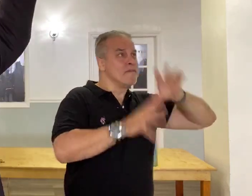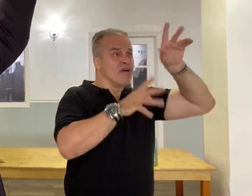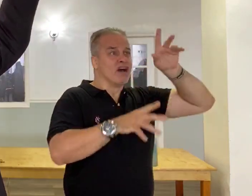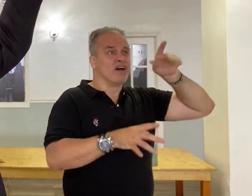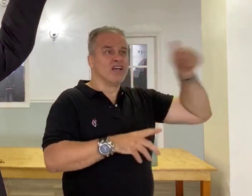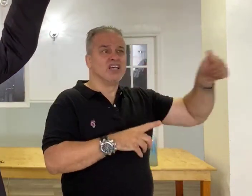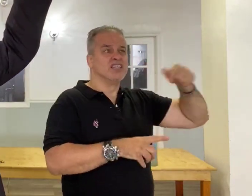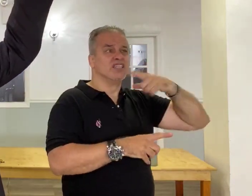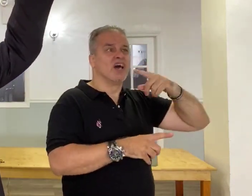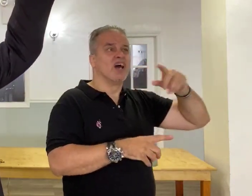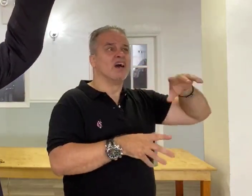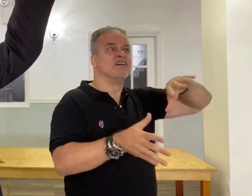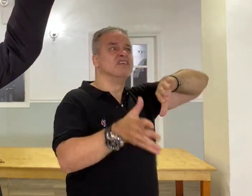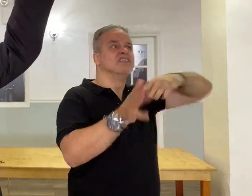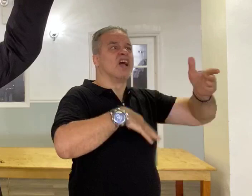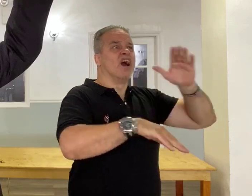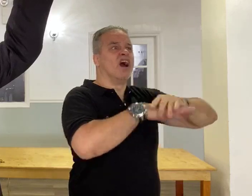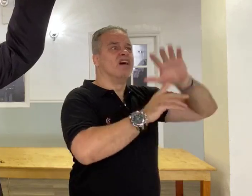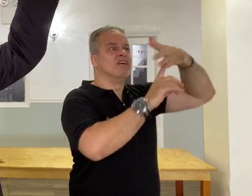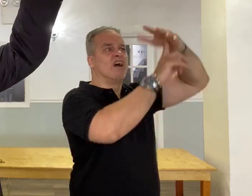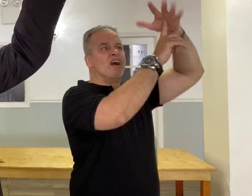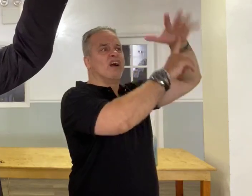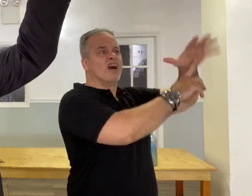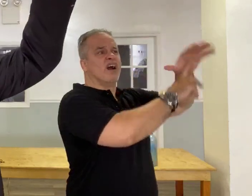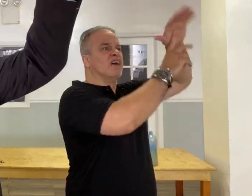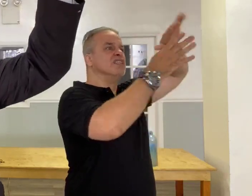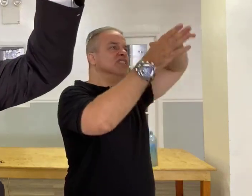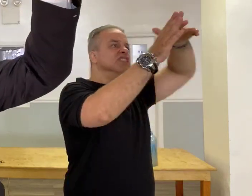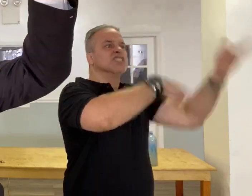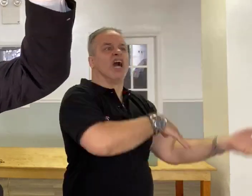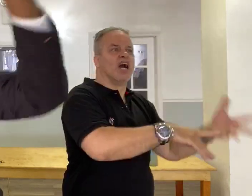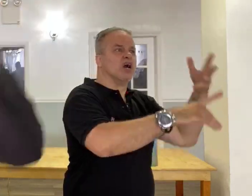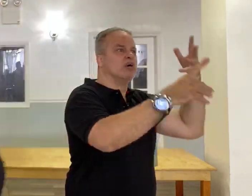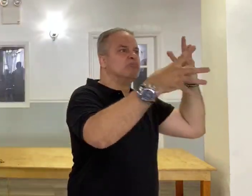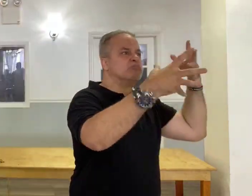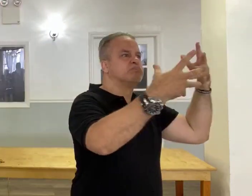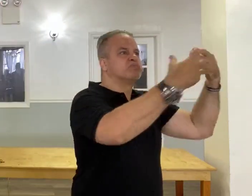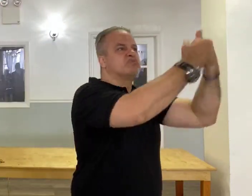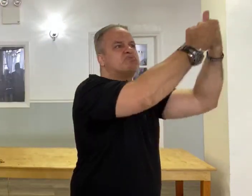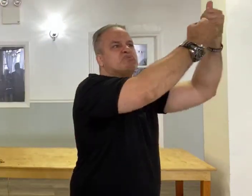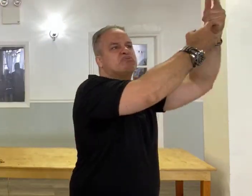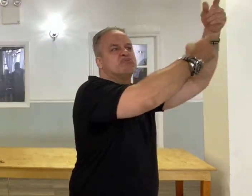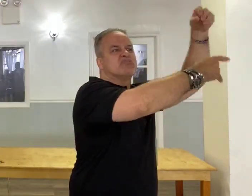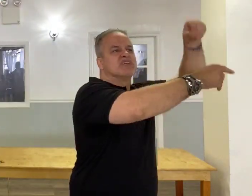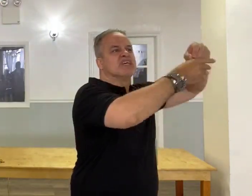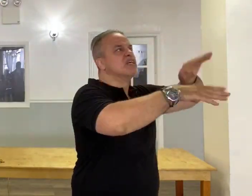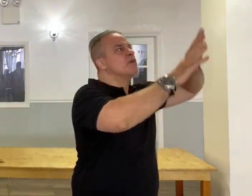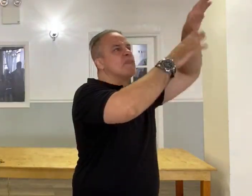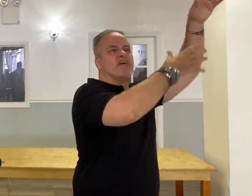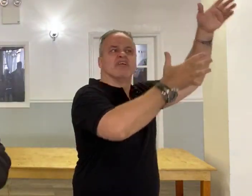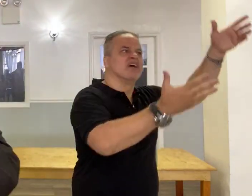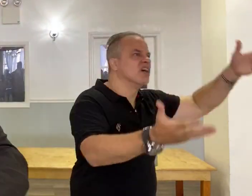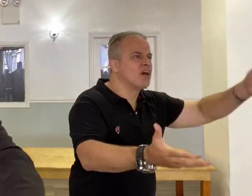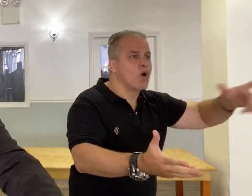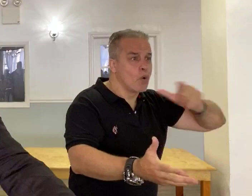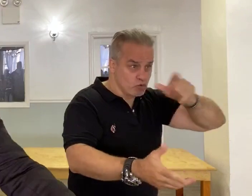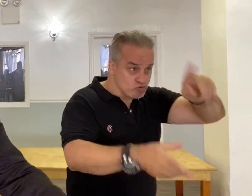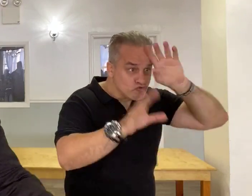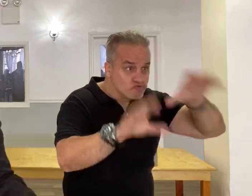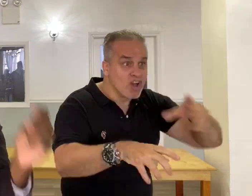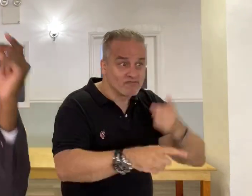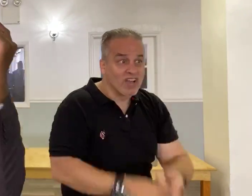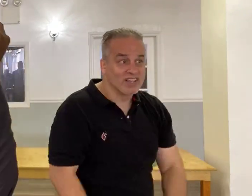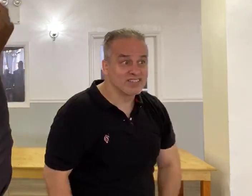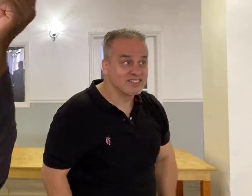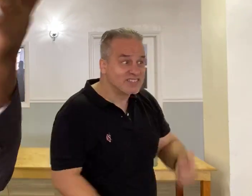shocked? I sure was. What is your life? It is even a vapor that appeareth for a little time and then vanisheth